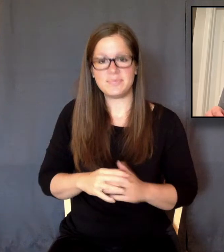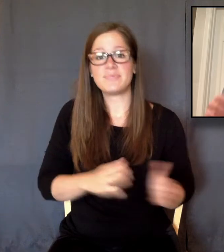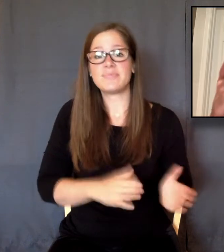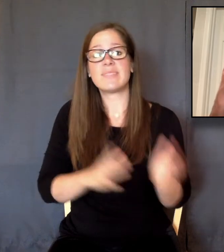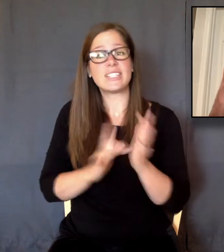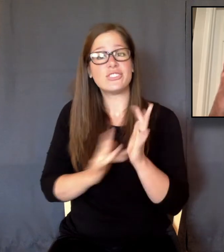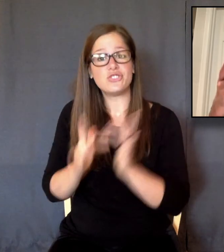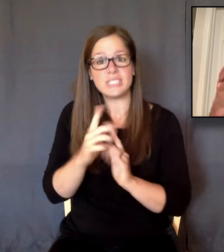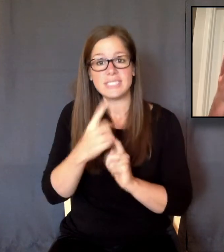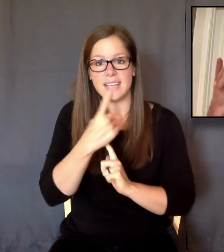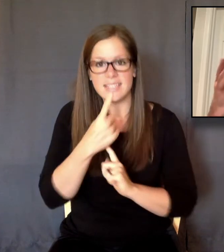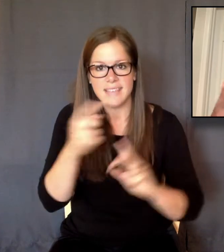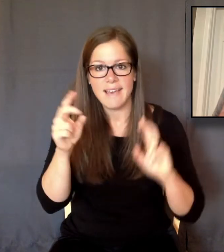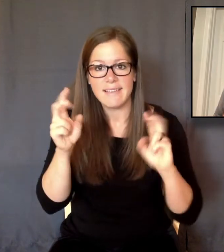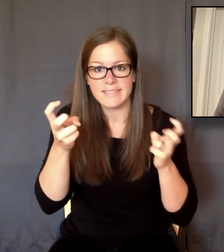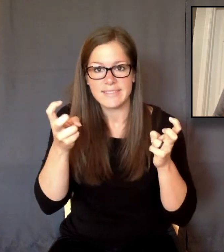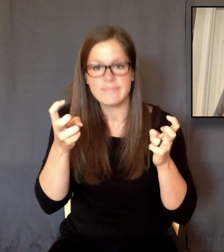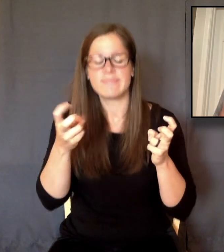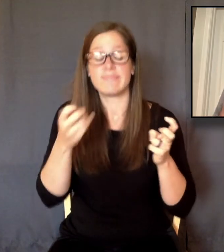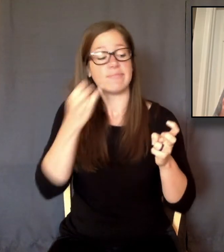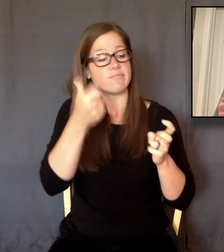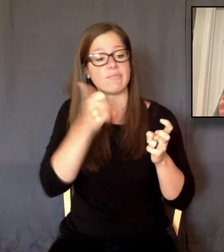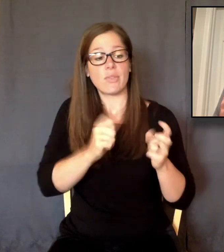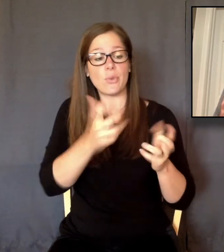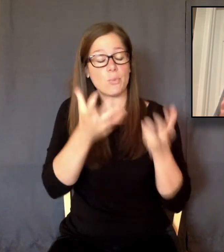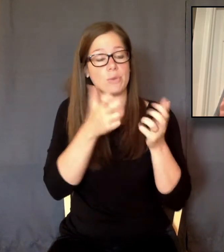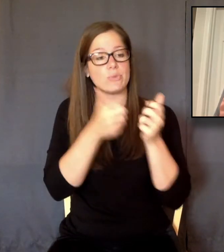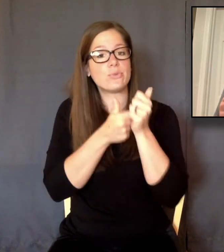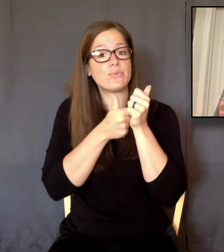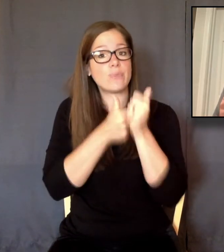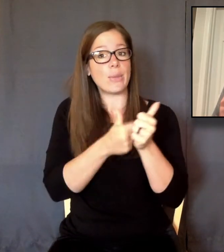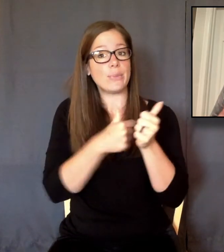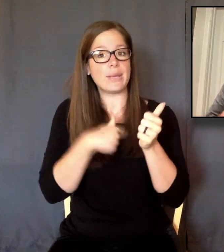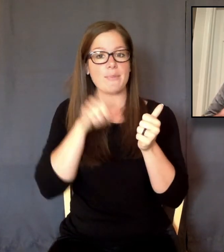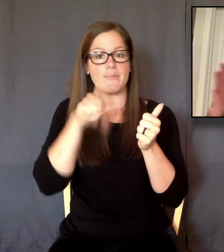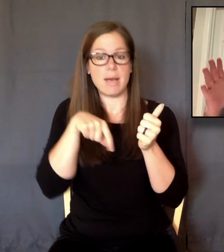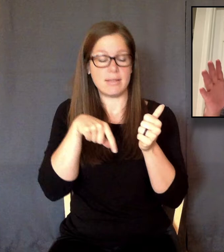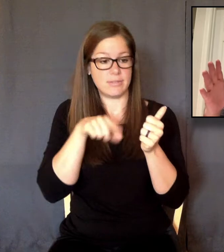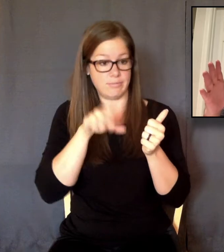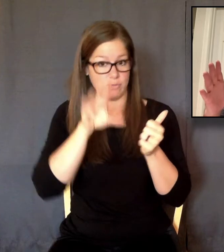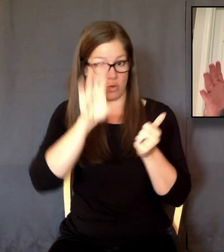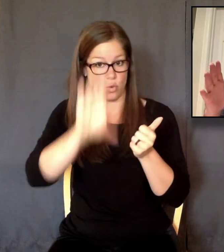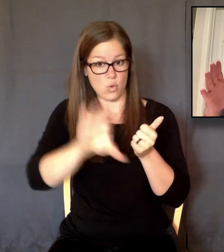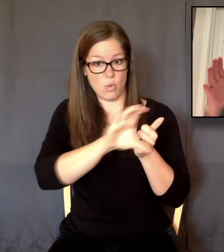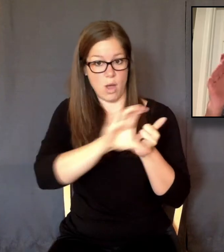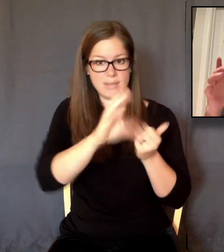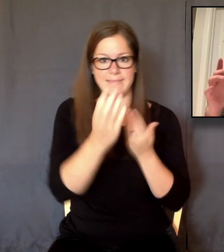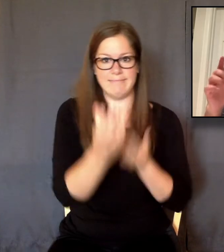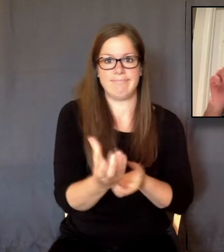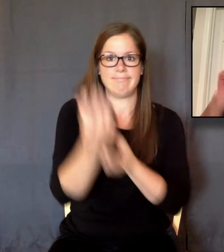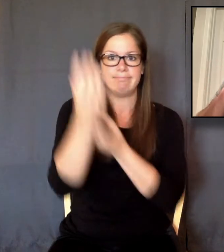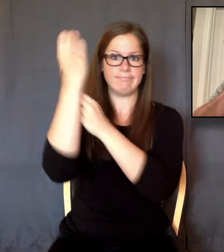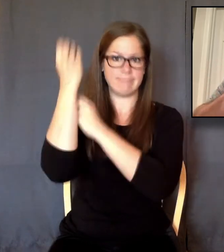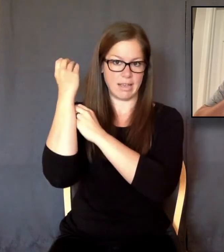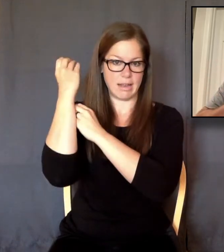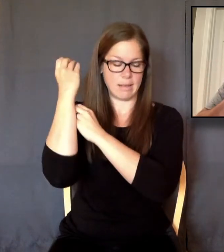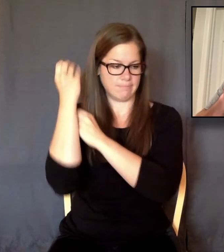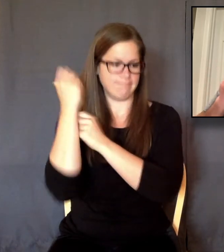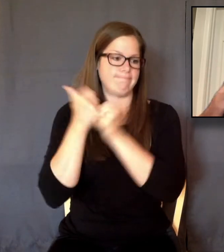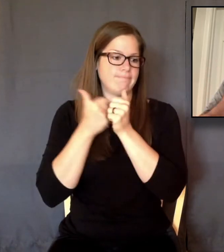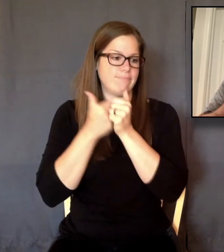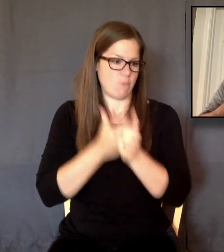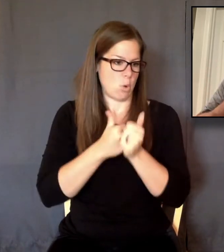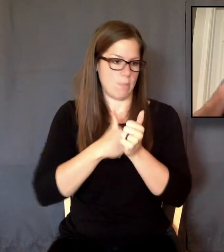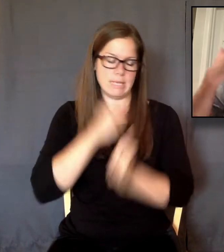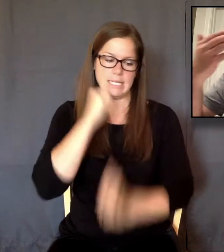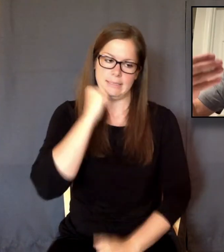would come after me, let him deny himself and take up his cross daily and follow me. For whoever wants to save his life will lose it, but whoever loses